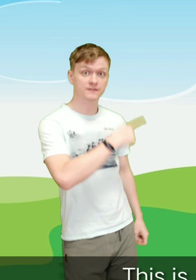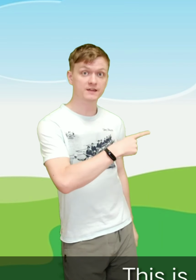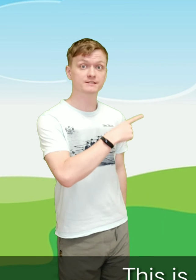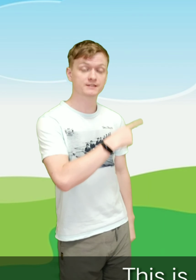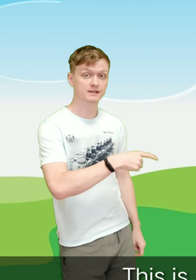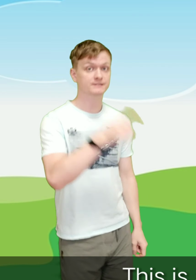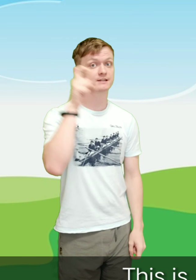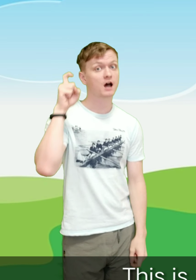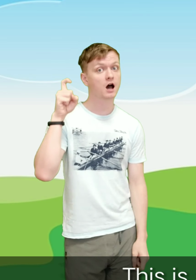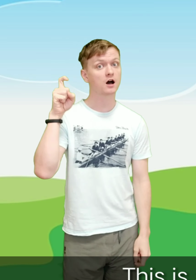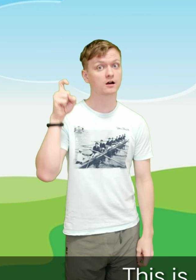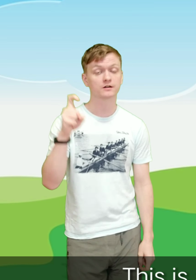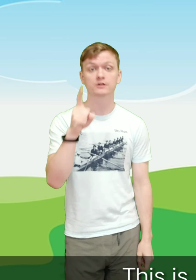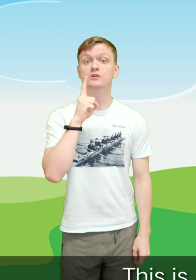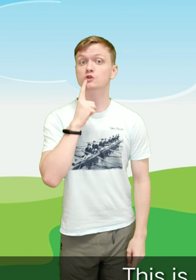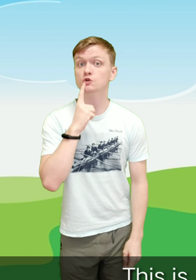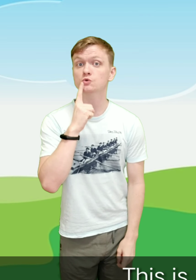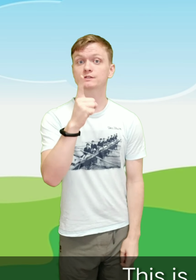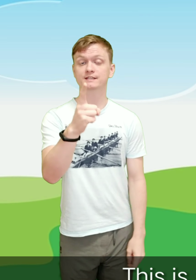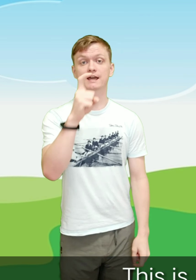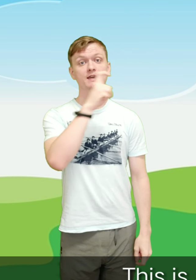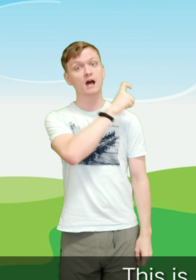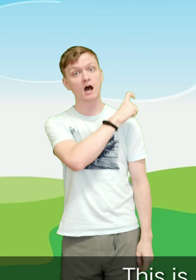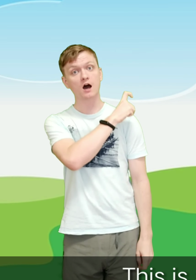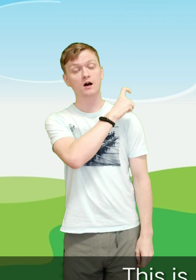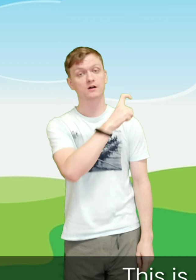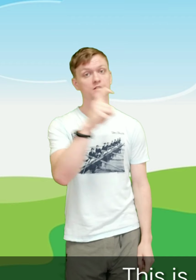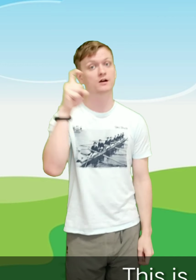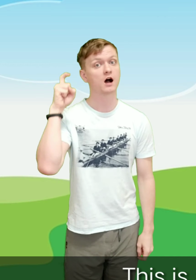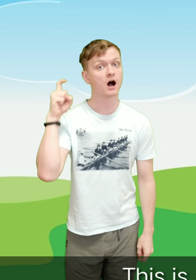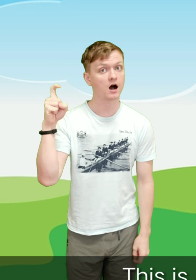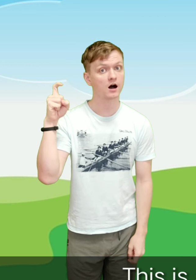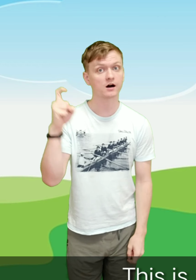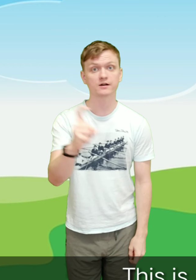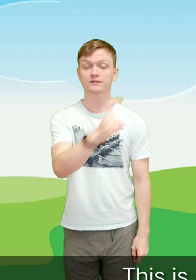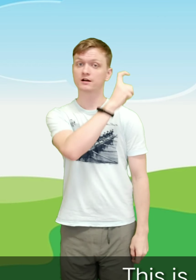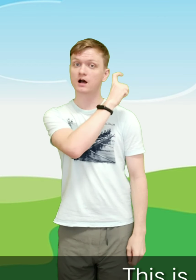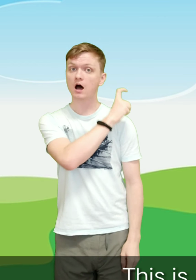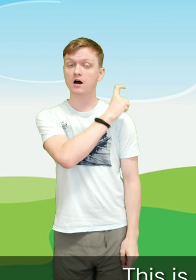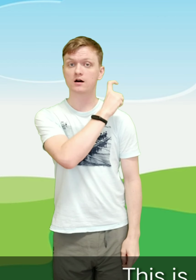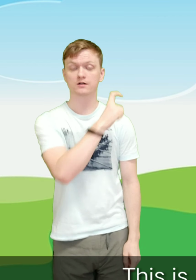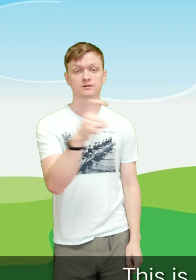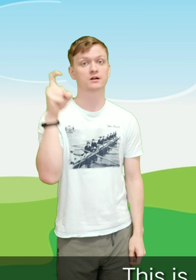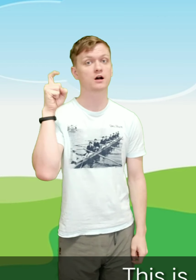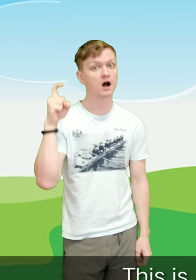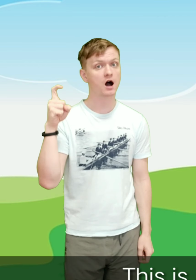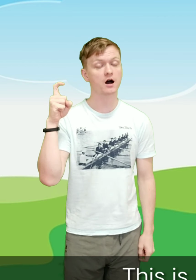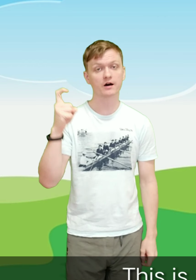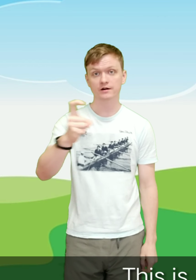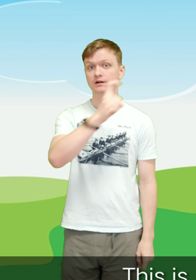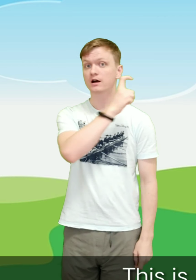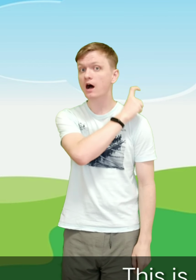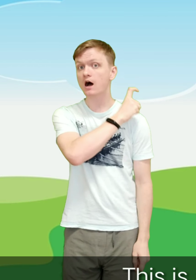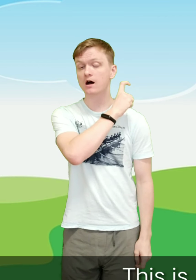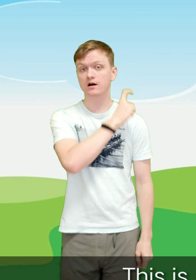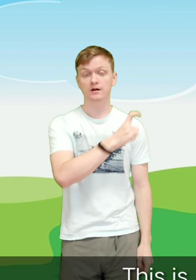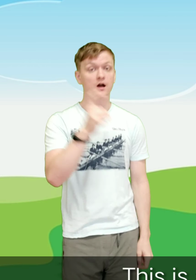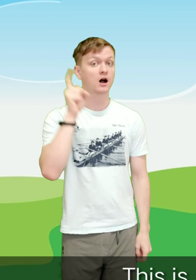This is an R, you say R, R, R, R,